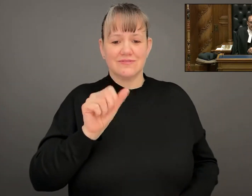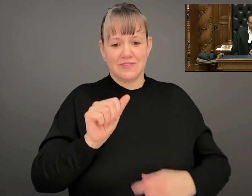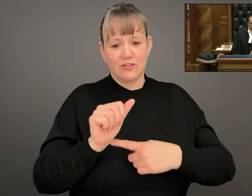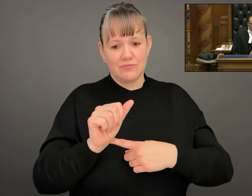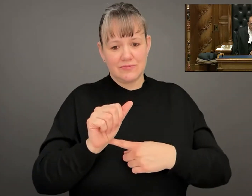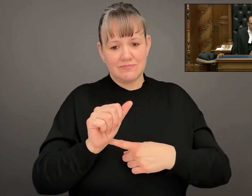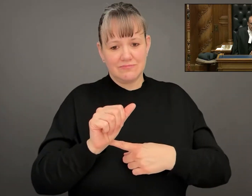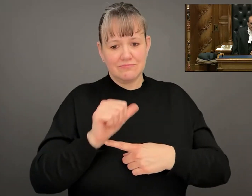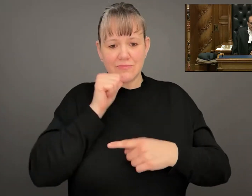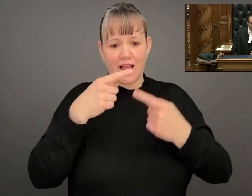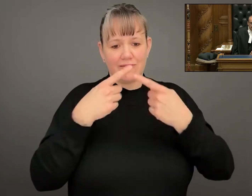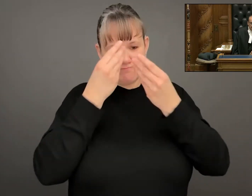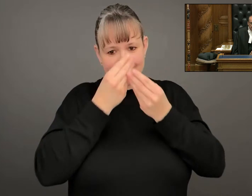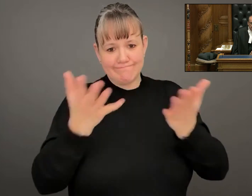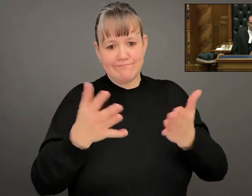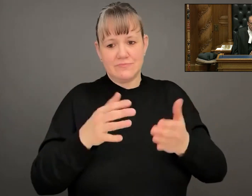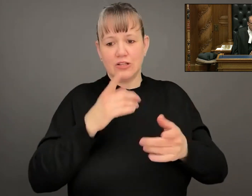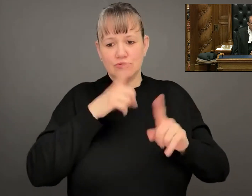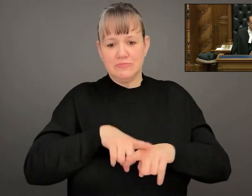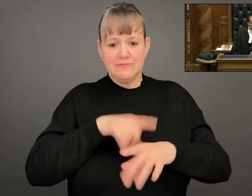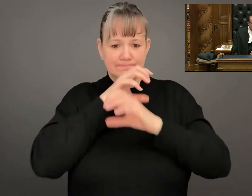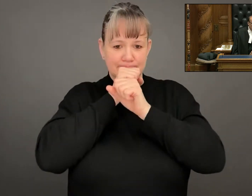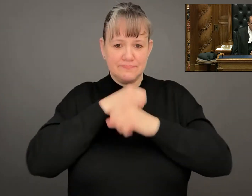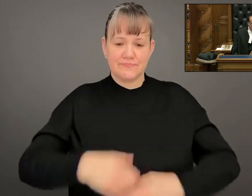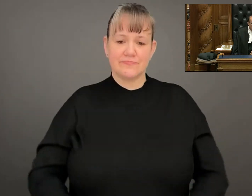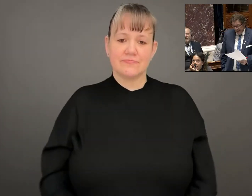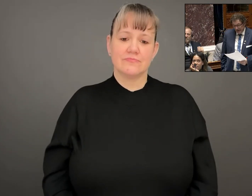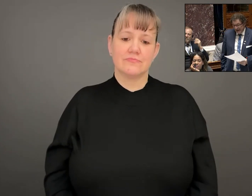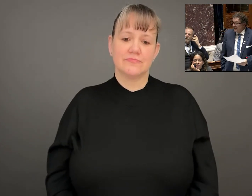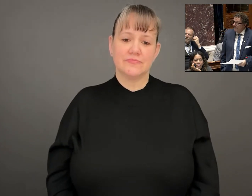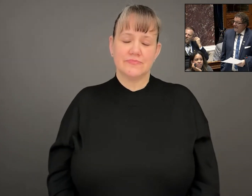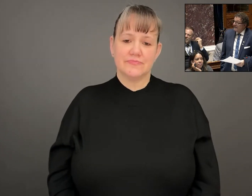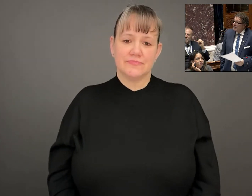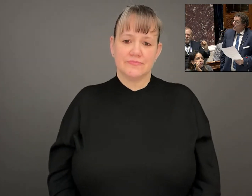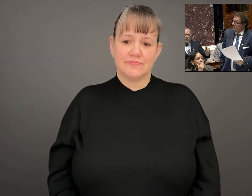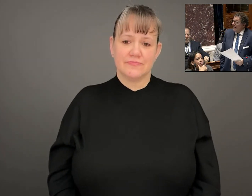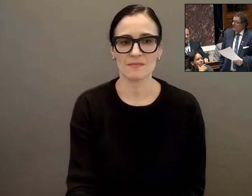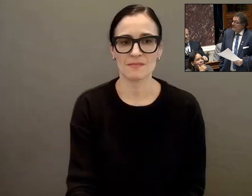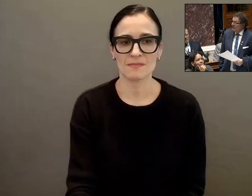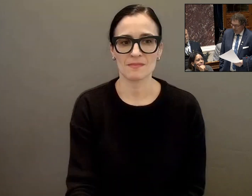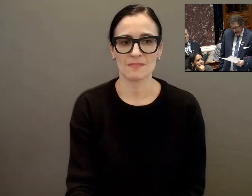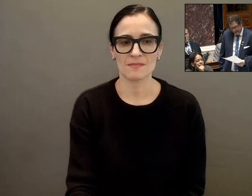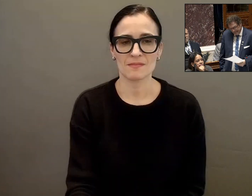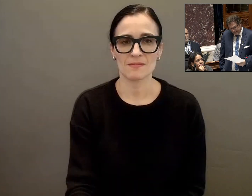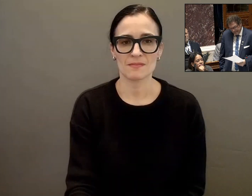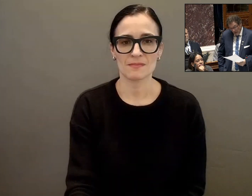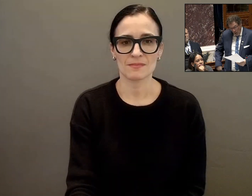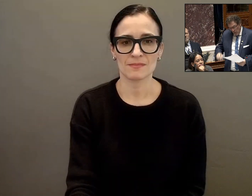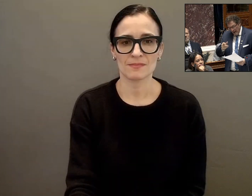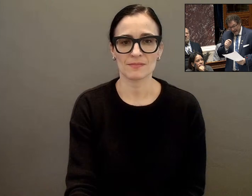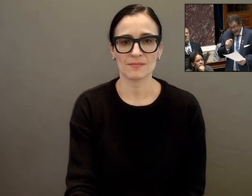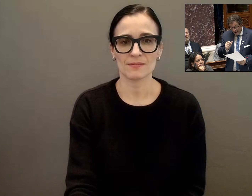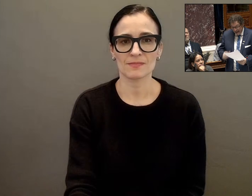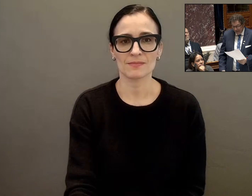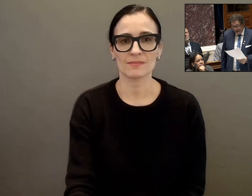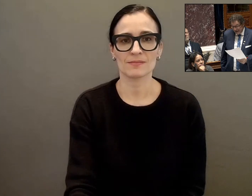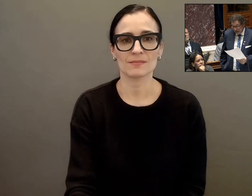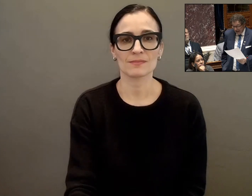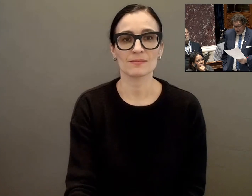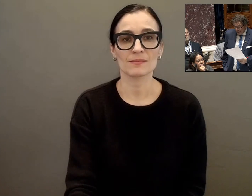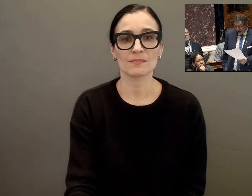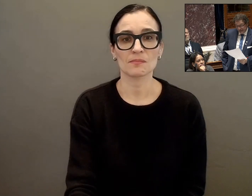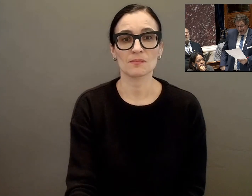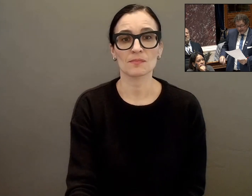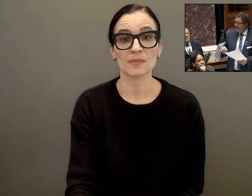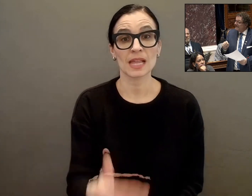Member supplemental. Well, the Committee of Aboriginal Affairs hasn't met since 2003. The Committee of